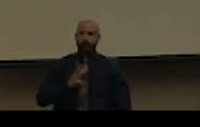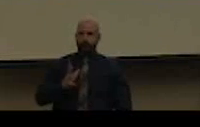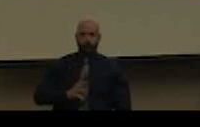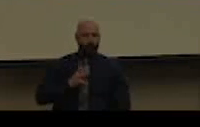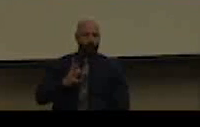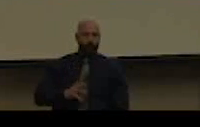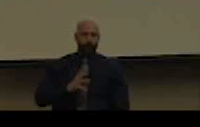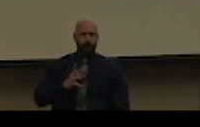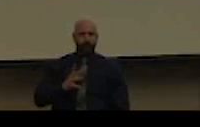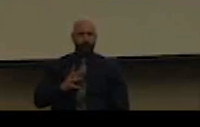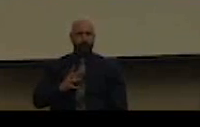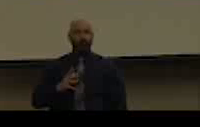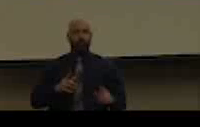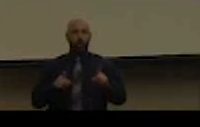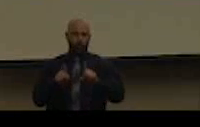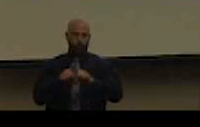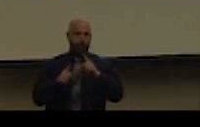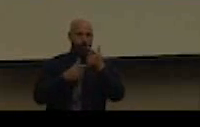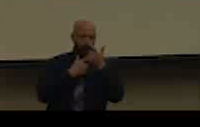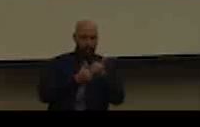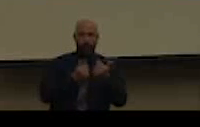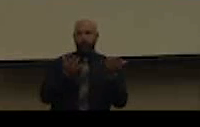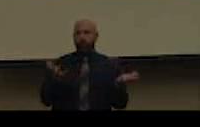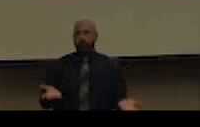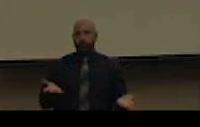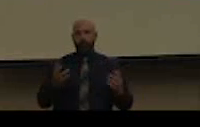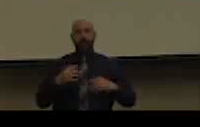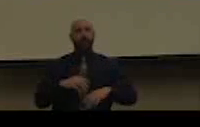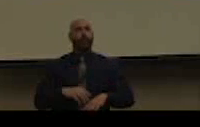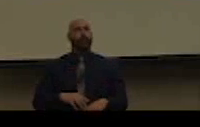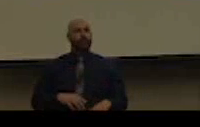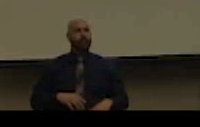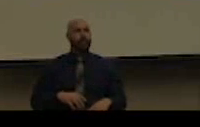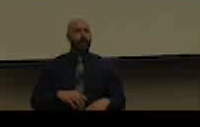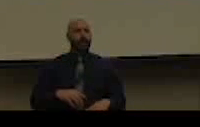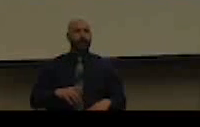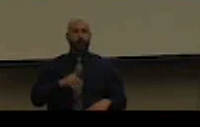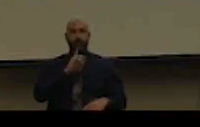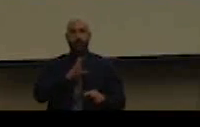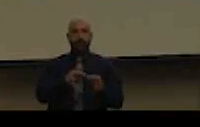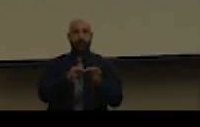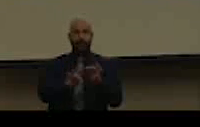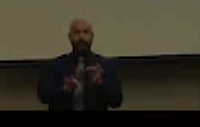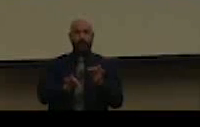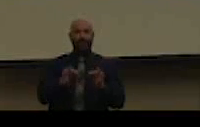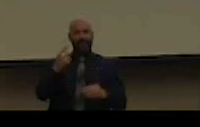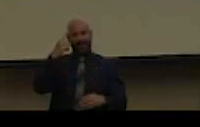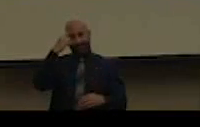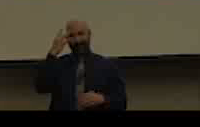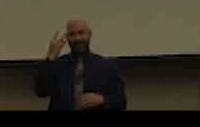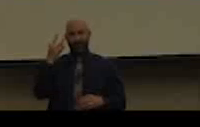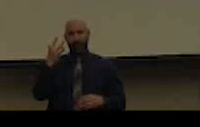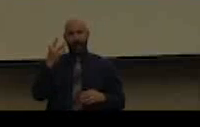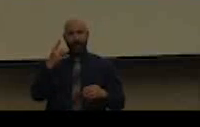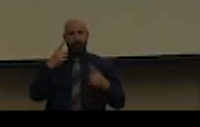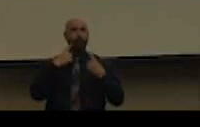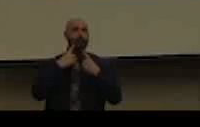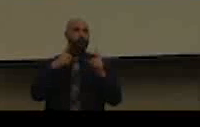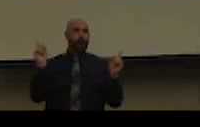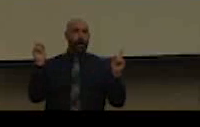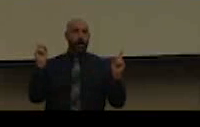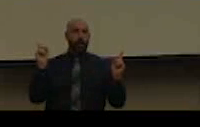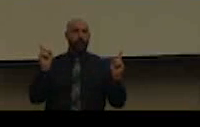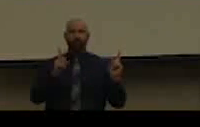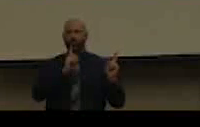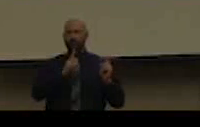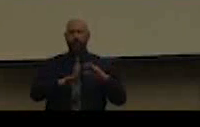I sort of mentioned was it was quite simple, and I actually think that's part of why it worked. So it was a very basic needs assessment. I hate